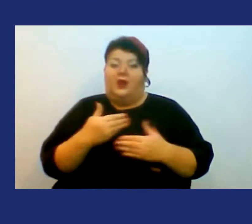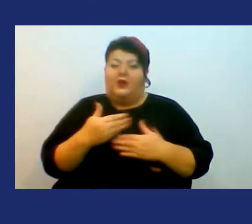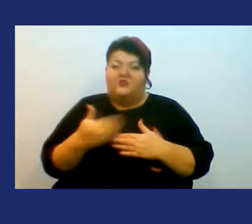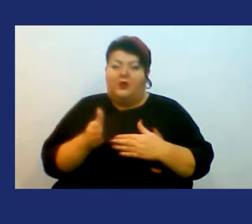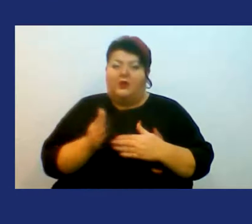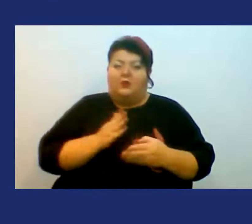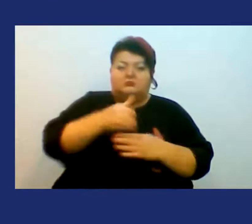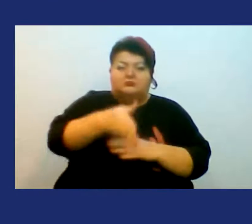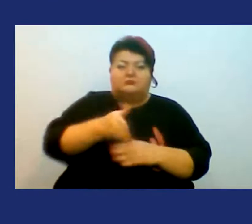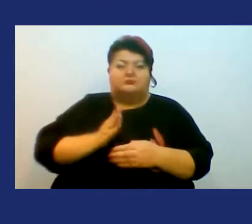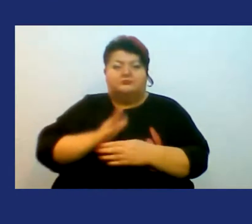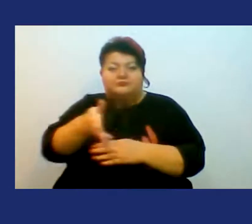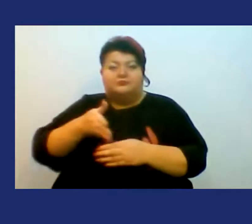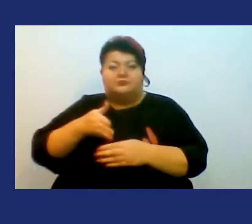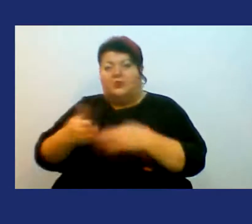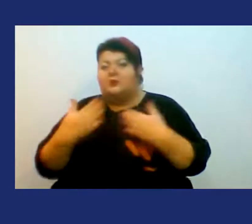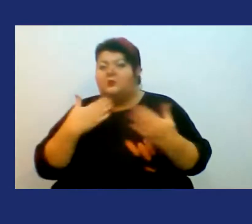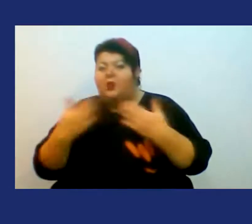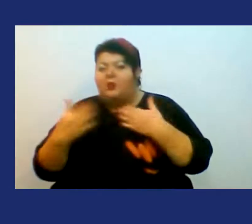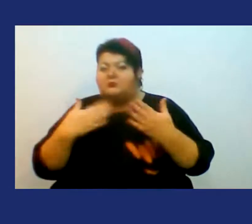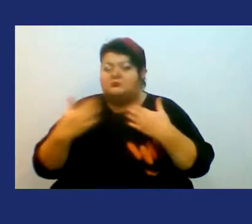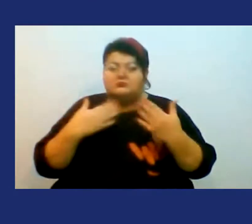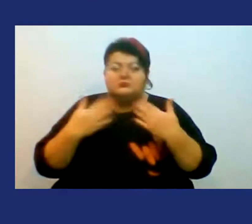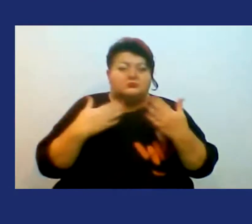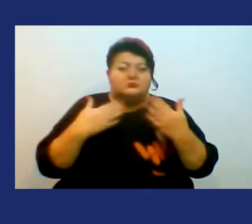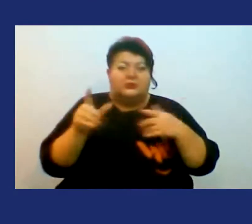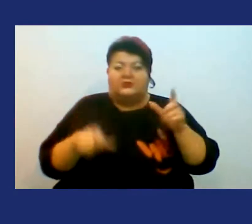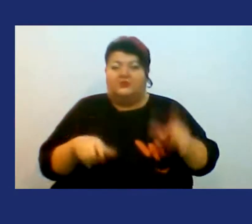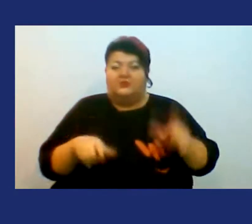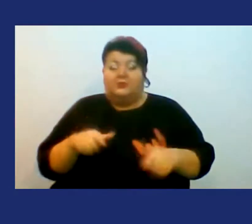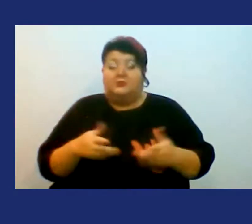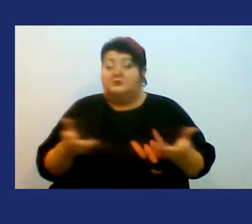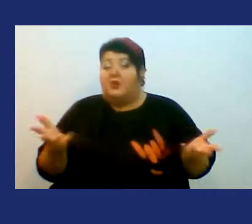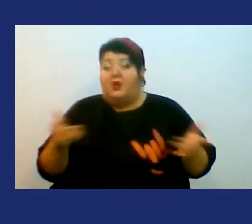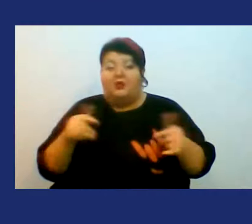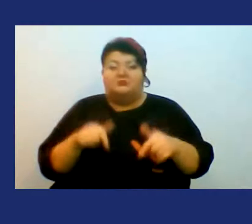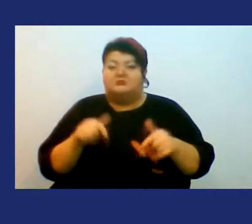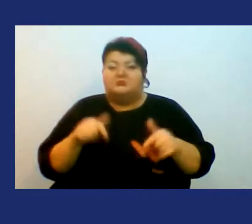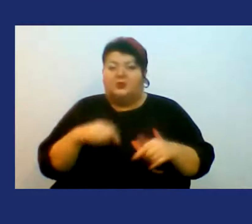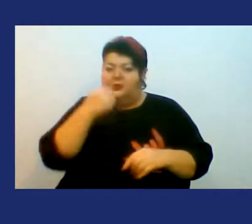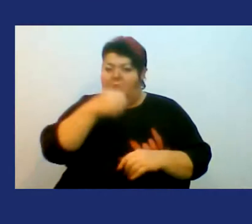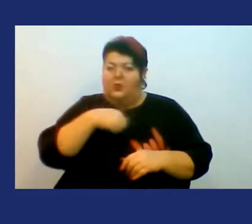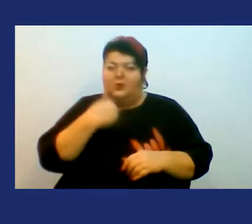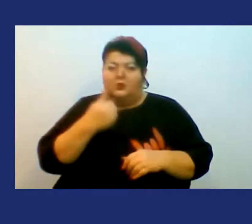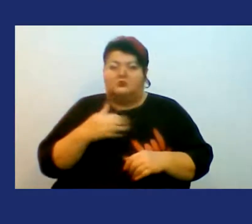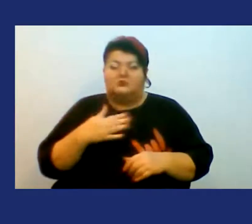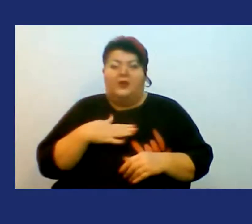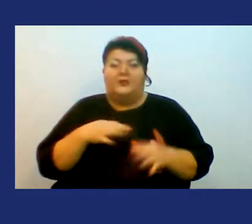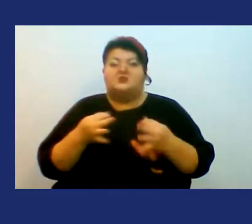Party decided not to do door knocking and focus mainly on phone calls. So we've been calling.